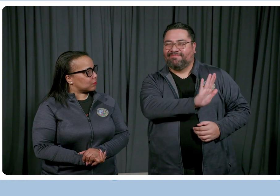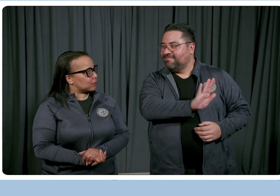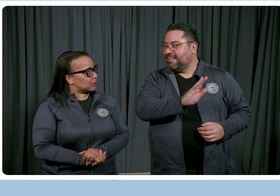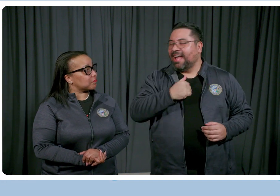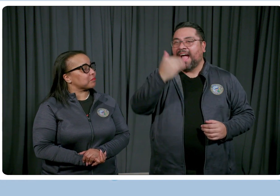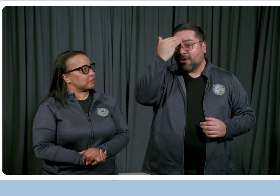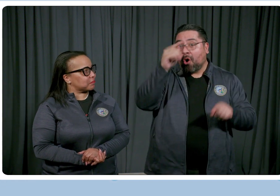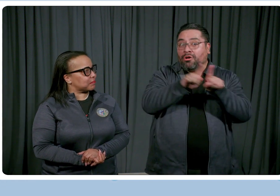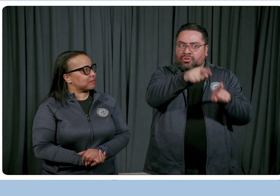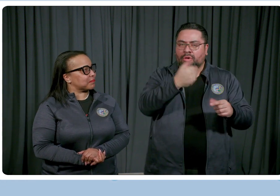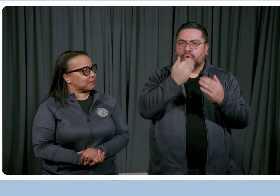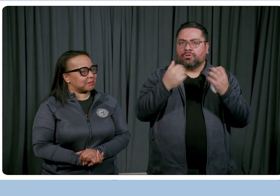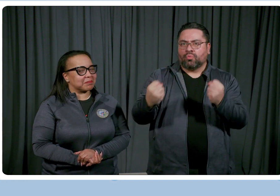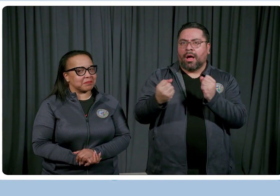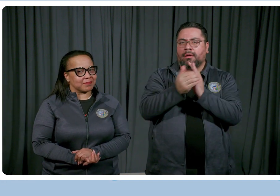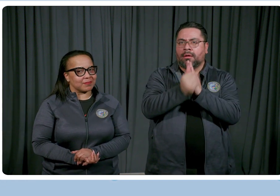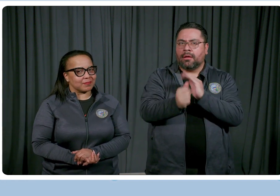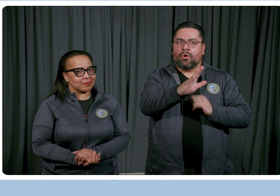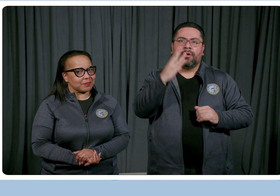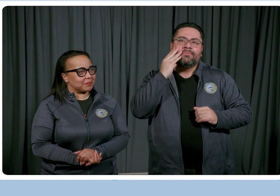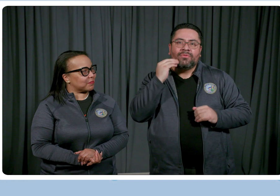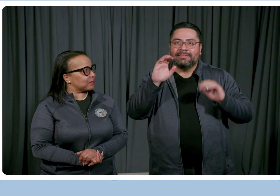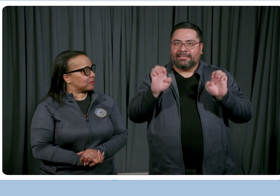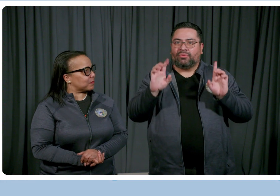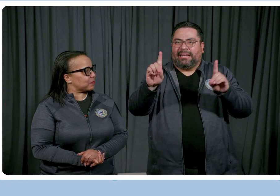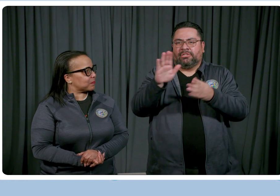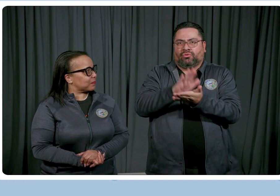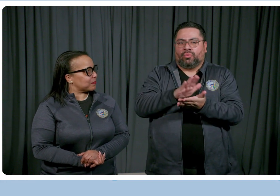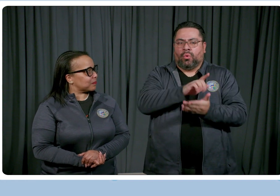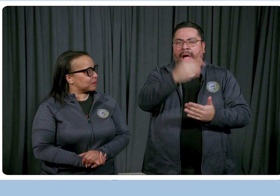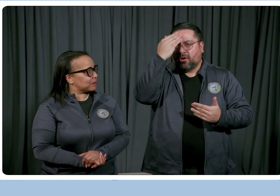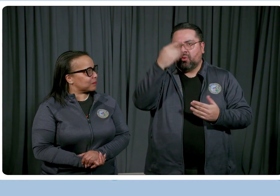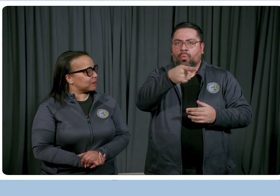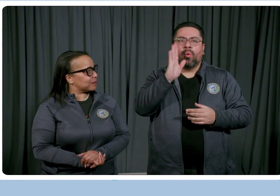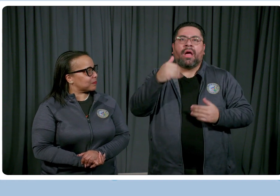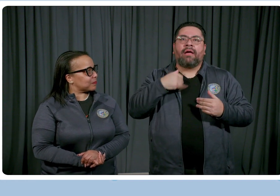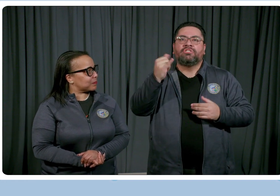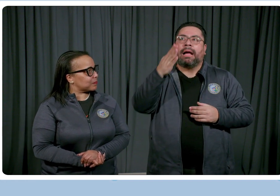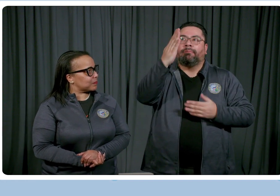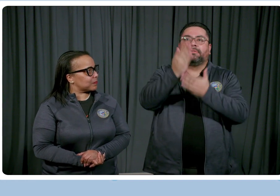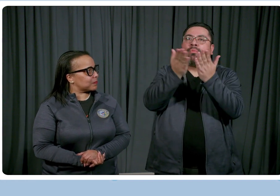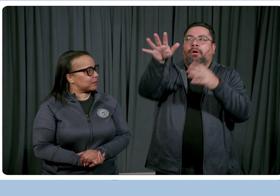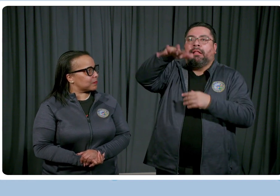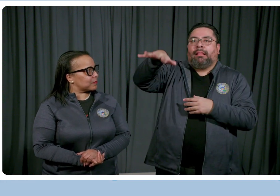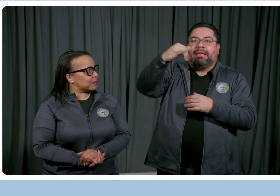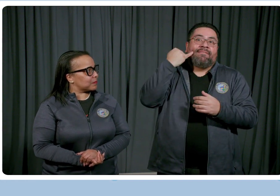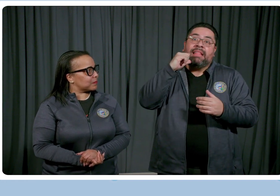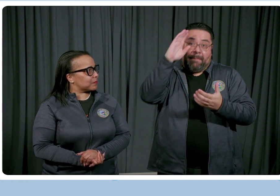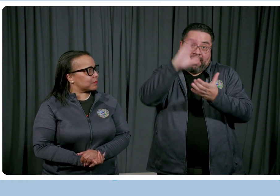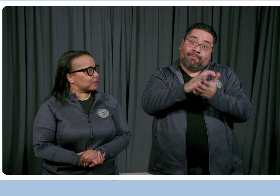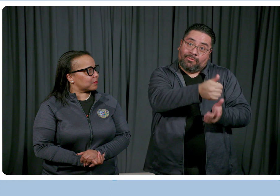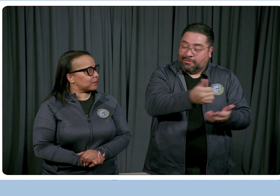and I knew, along with her qualifications and her experience and her education, there was a job out there for her, even when she didn't believe